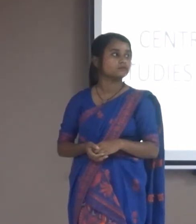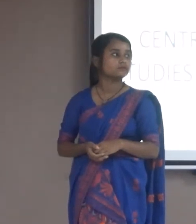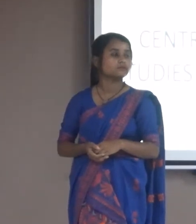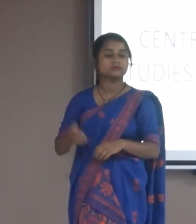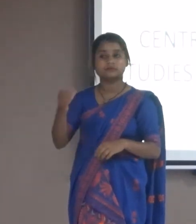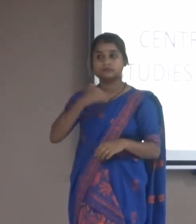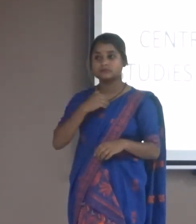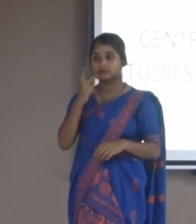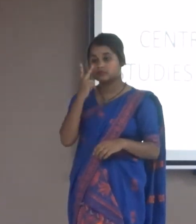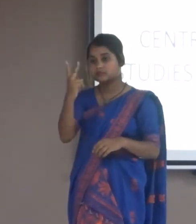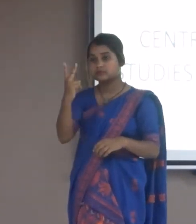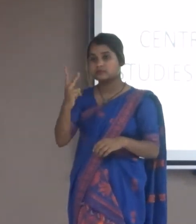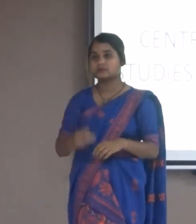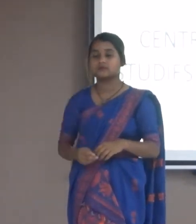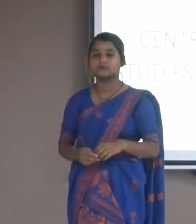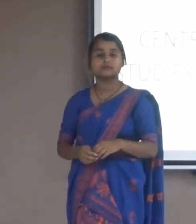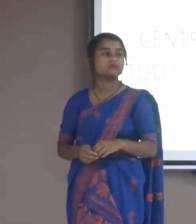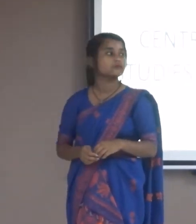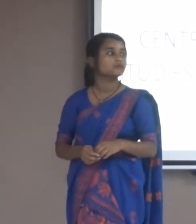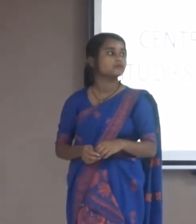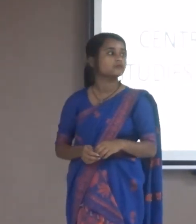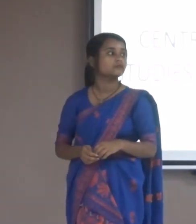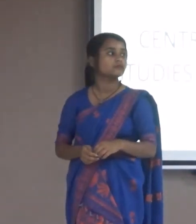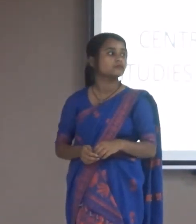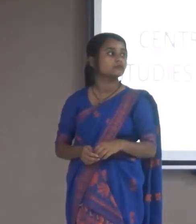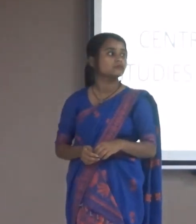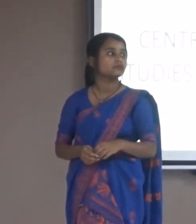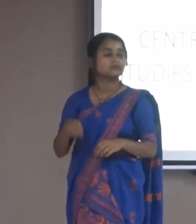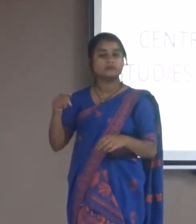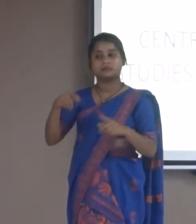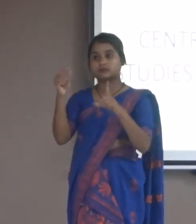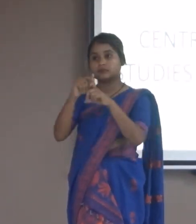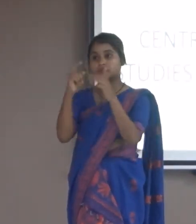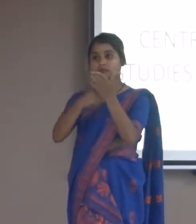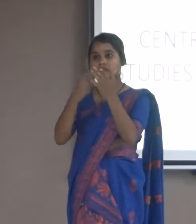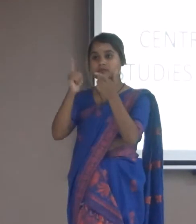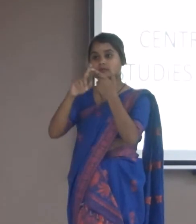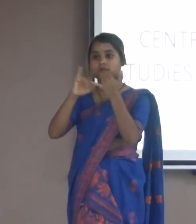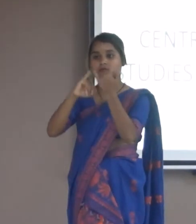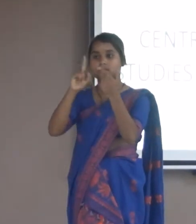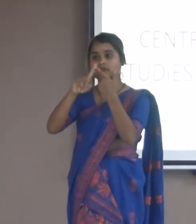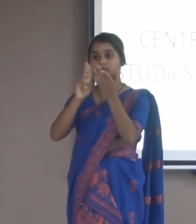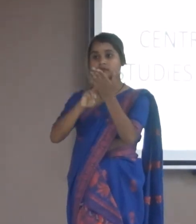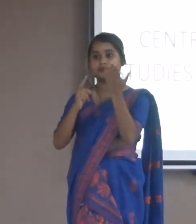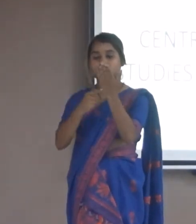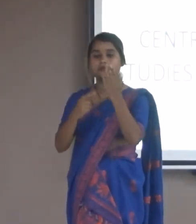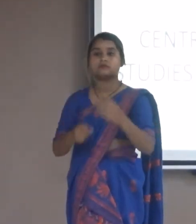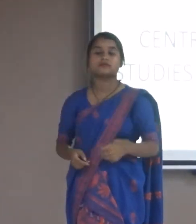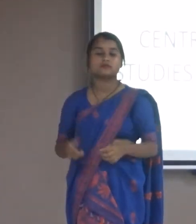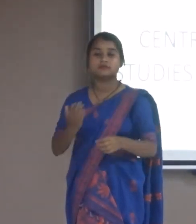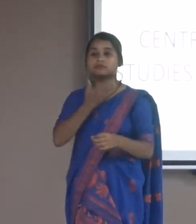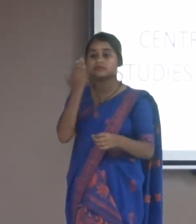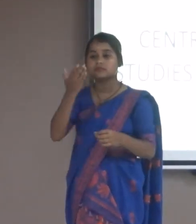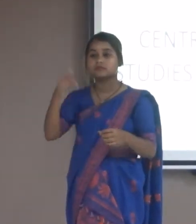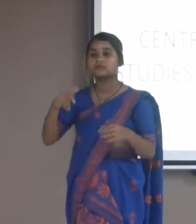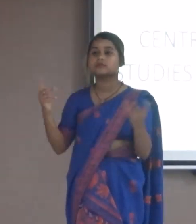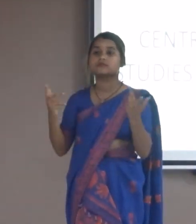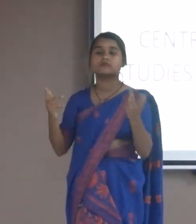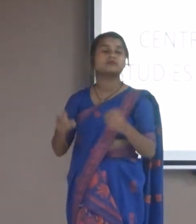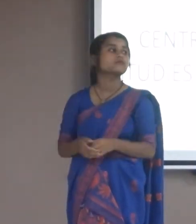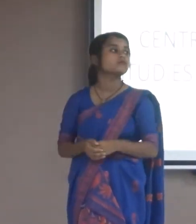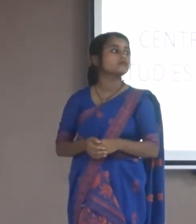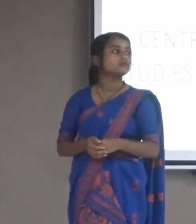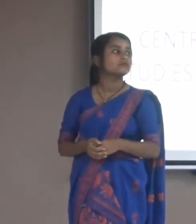we have to look at it from the prism of a right-based approach. And what has been said today